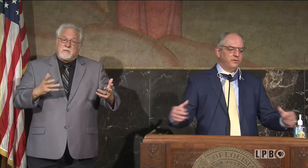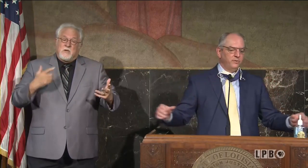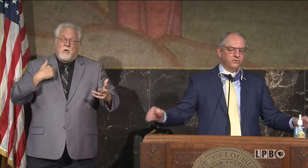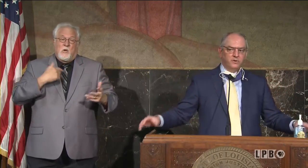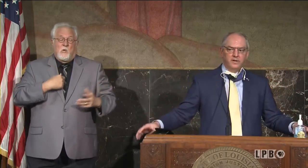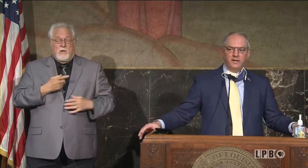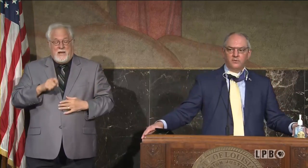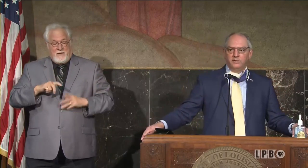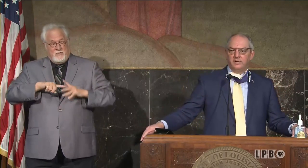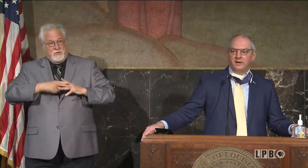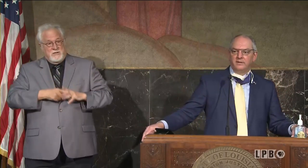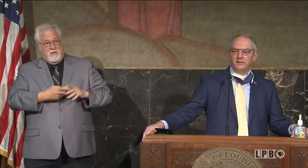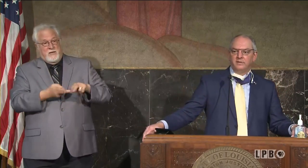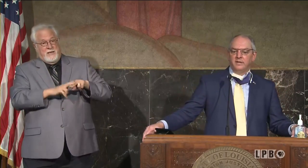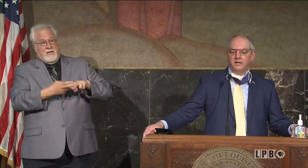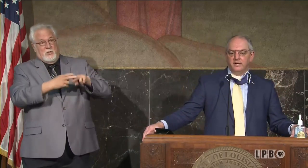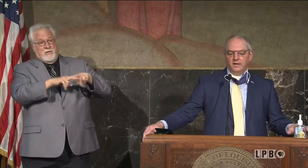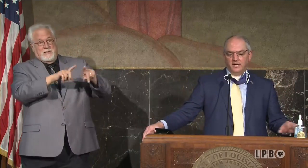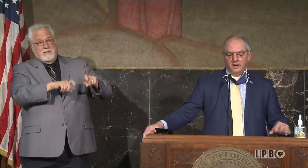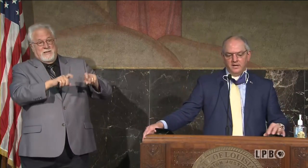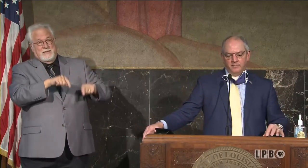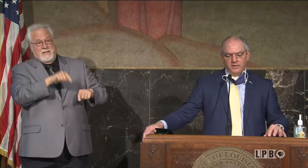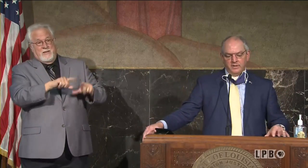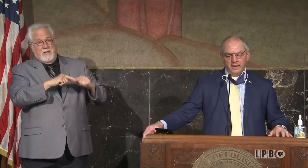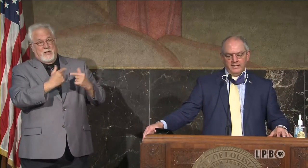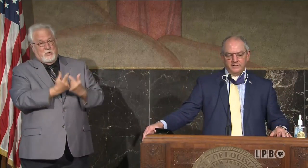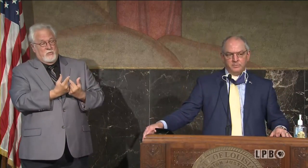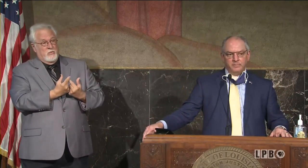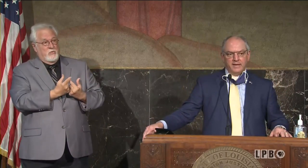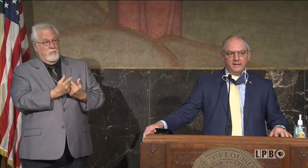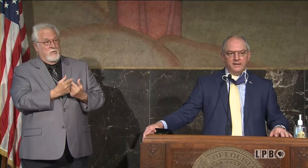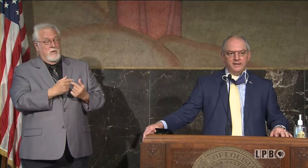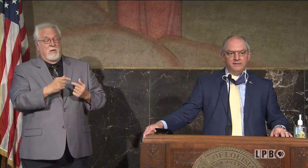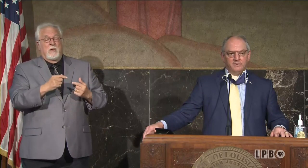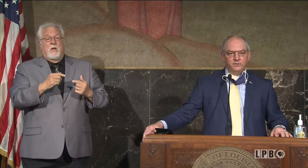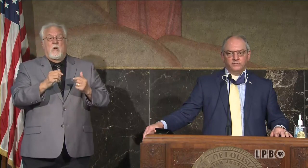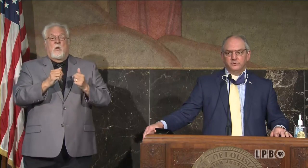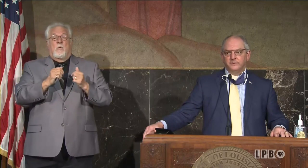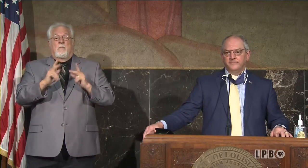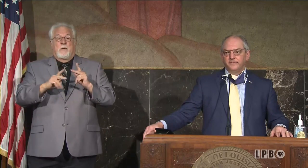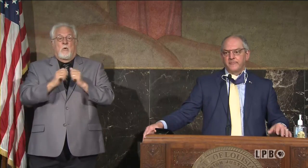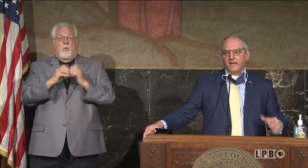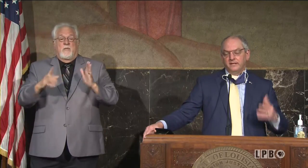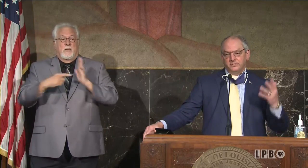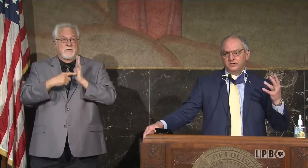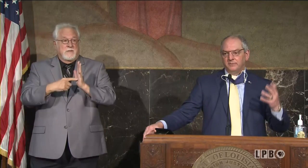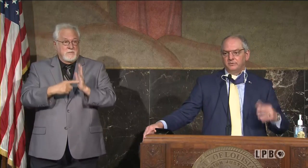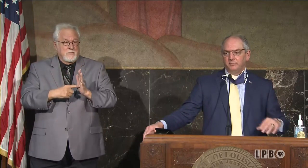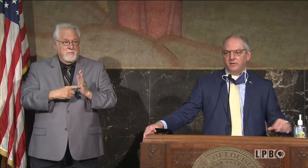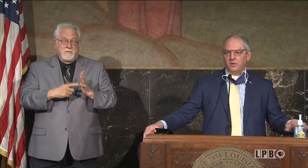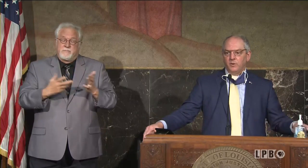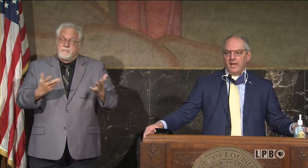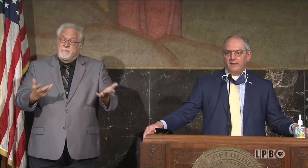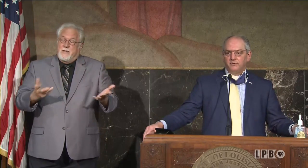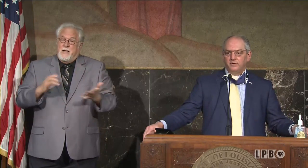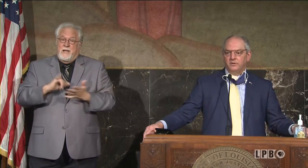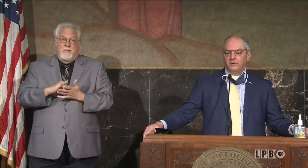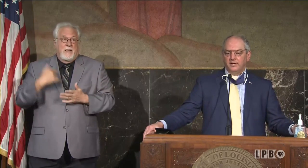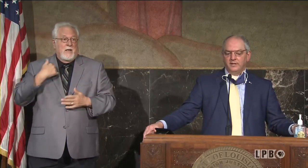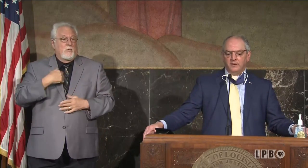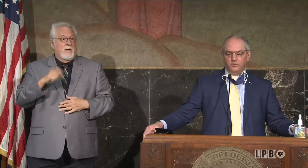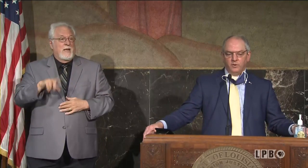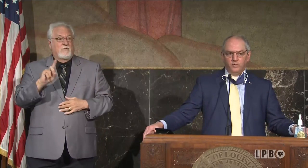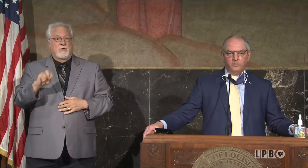have to start increasing our testing among asymptomatic individuals. That's just something that we have to